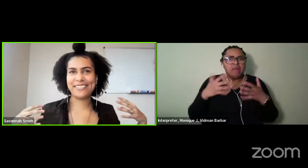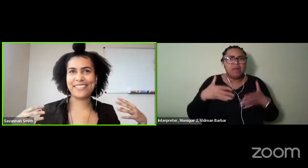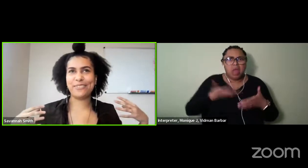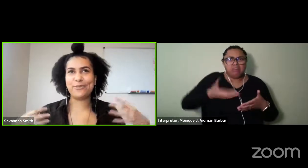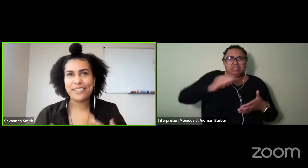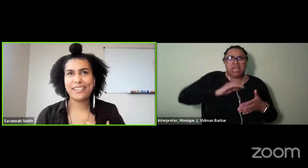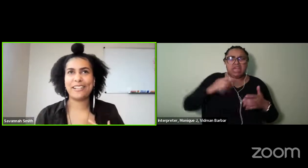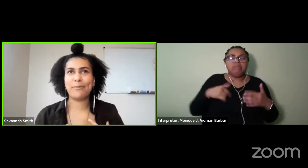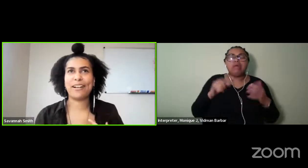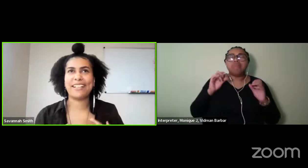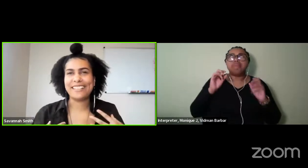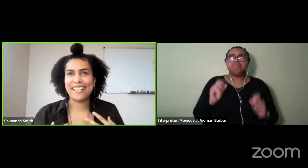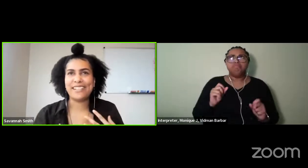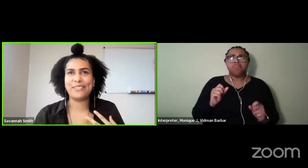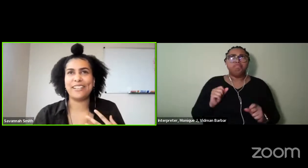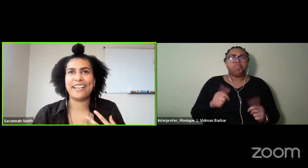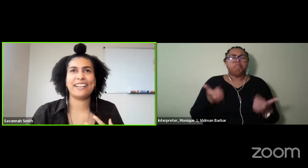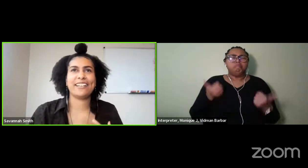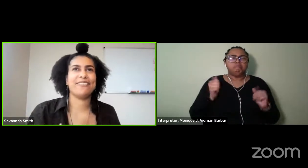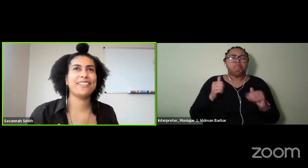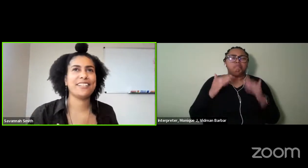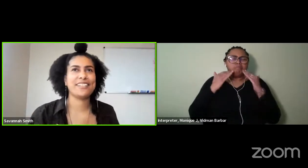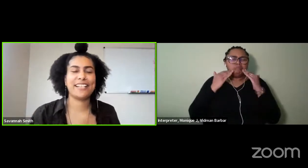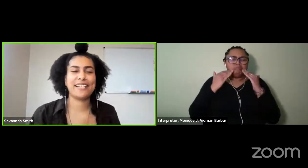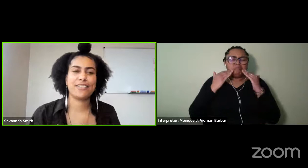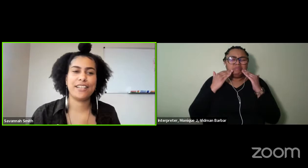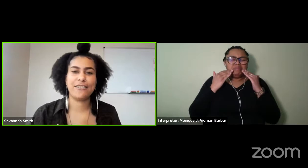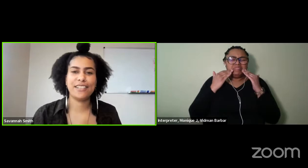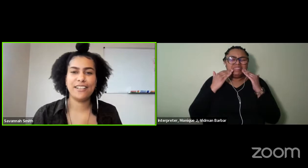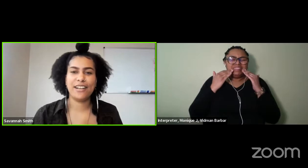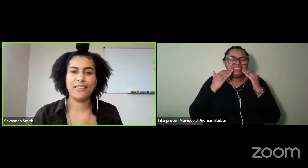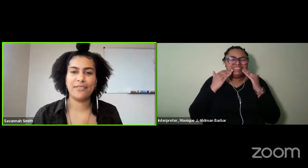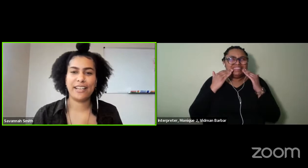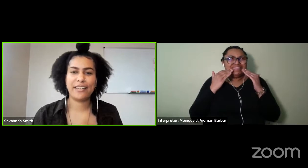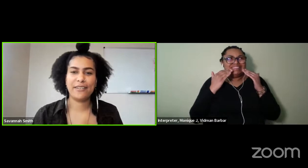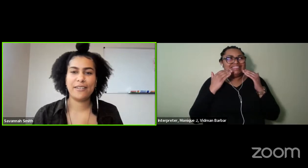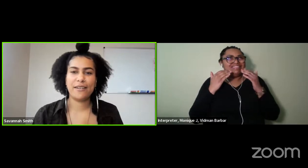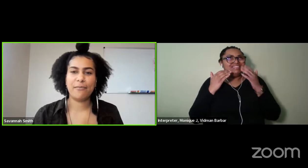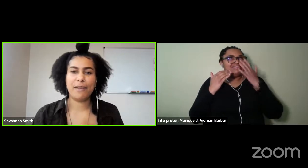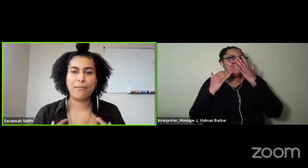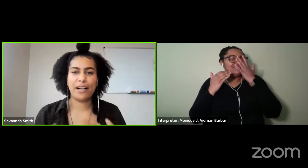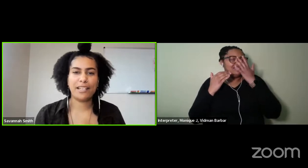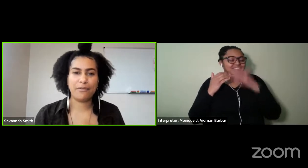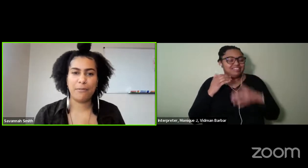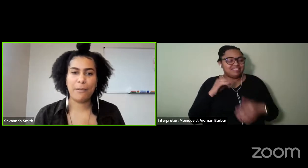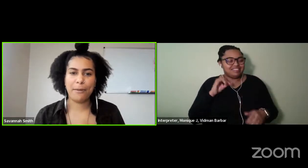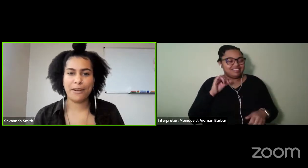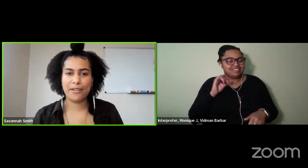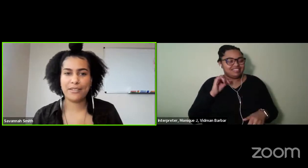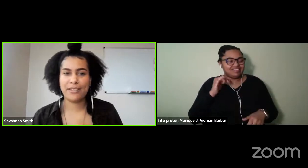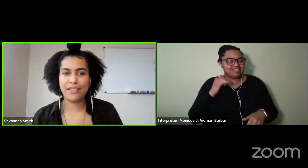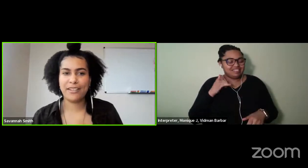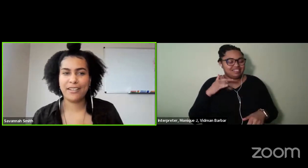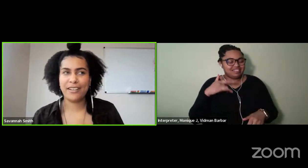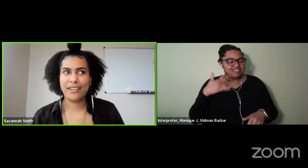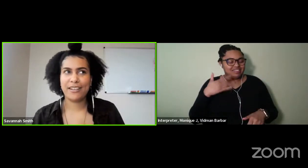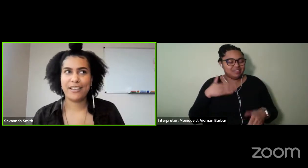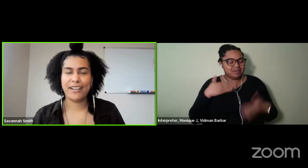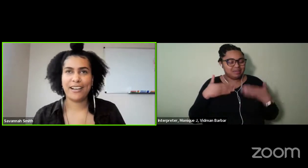like you feel it in your body. At least I do. Like I can feel a slight shift of like my body remembers